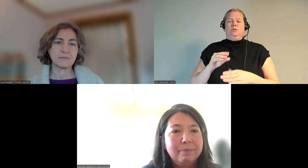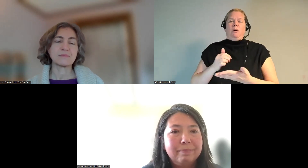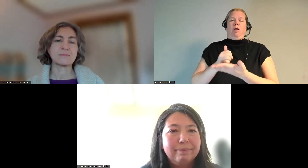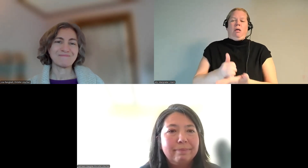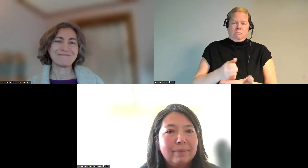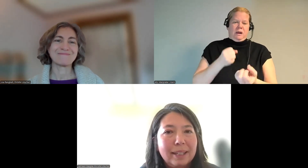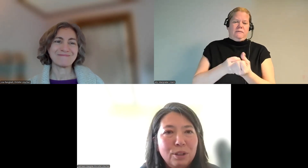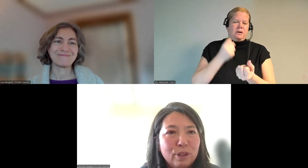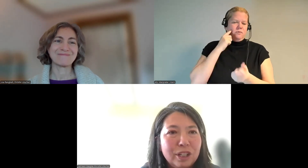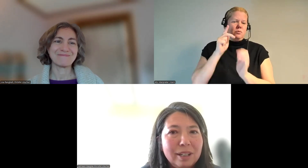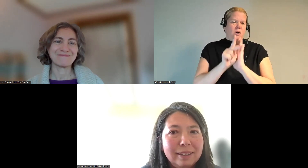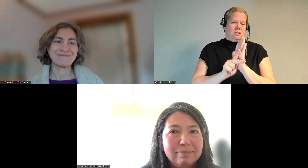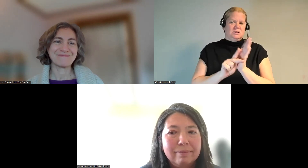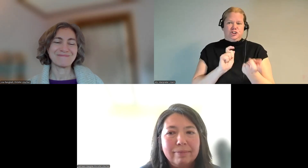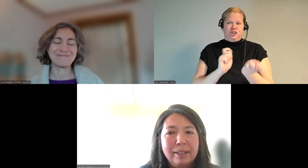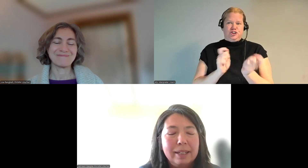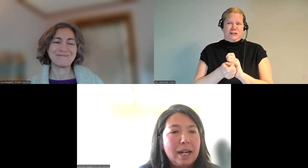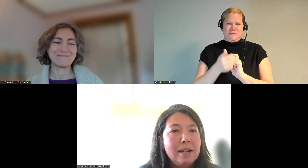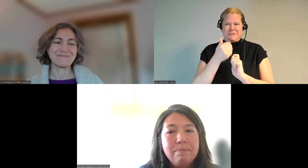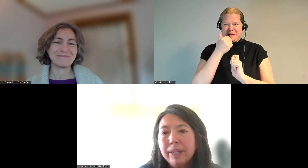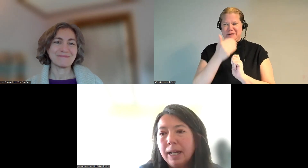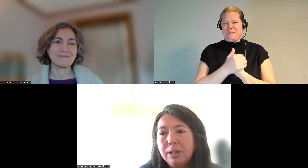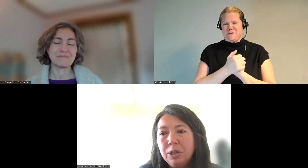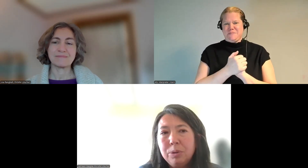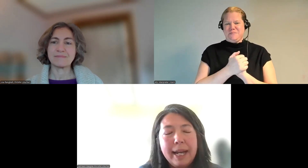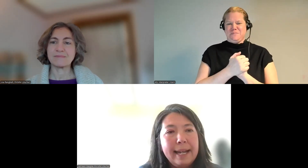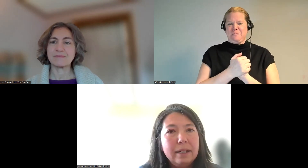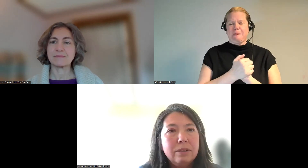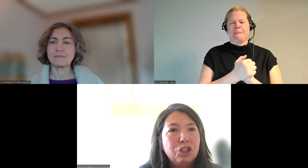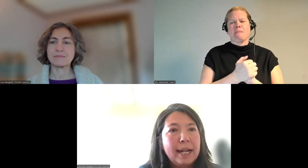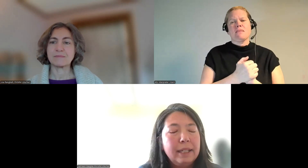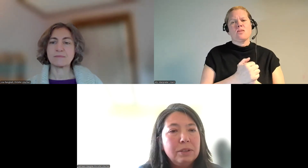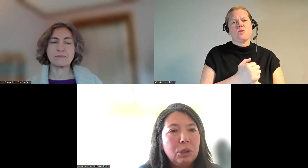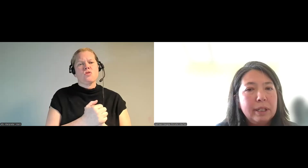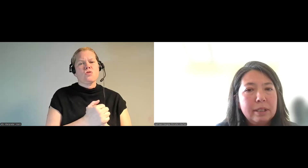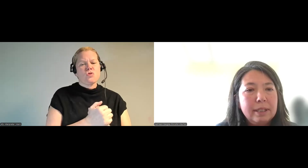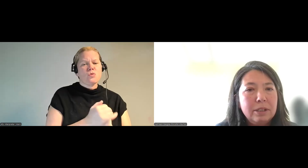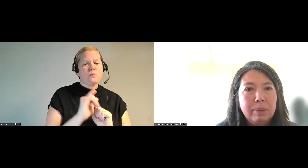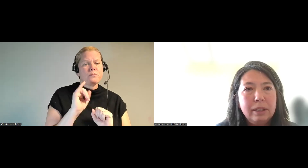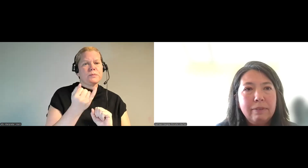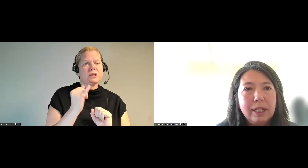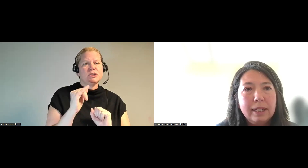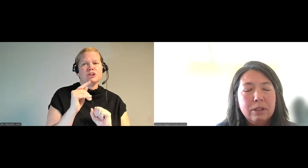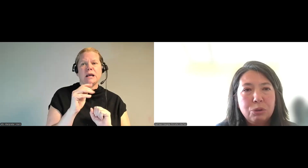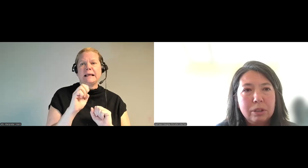So thank you for sharing. I know that Jackie is going to need to be leaving